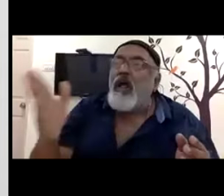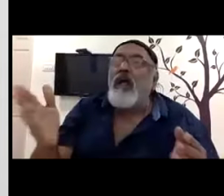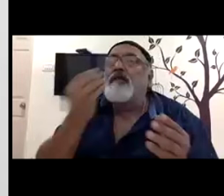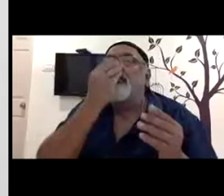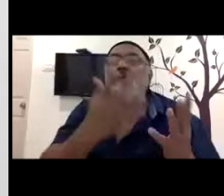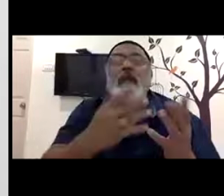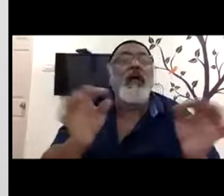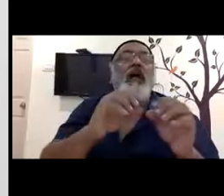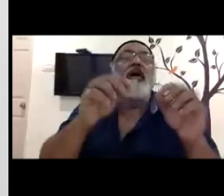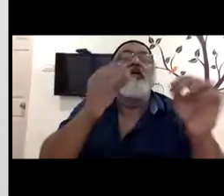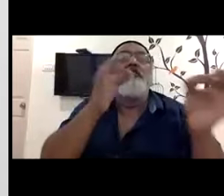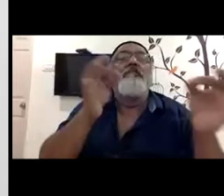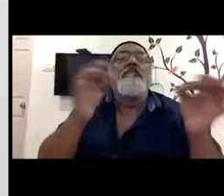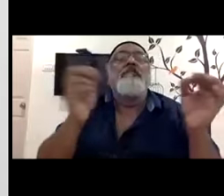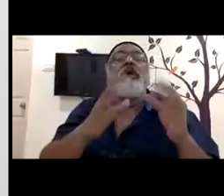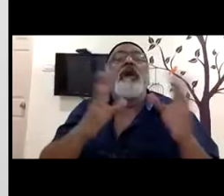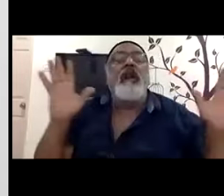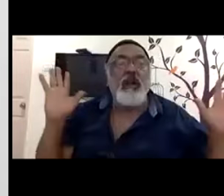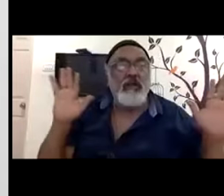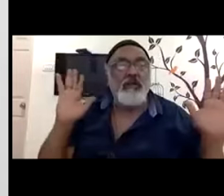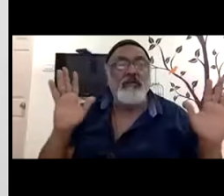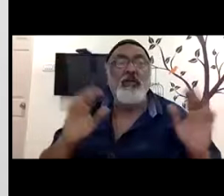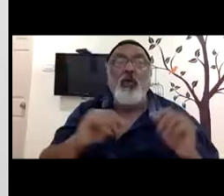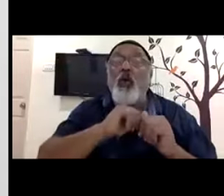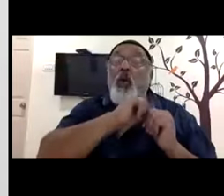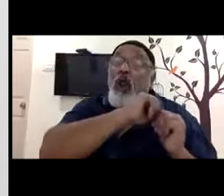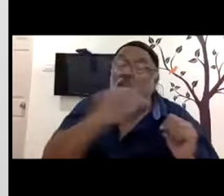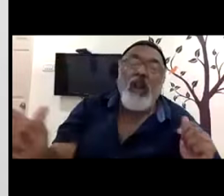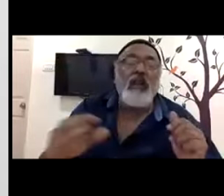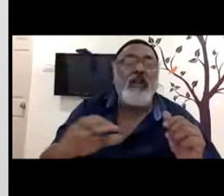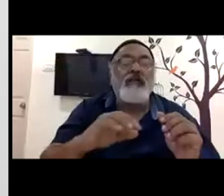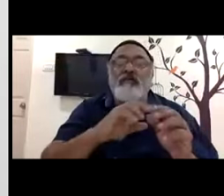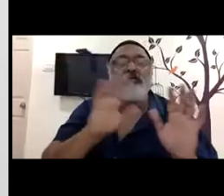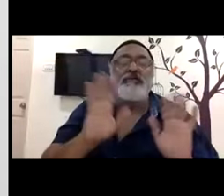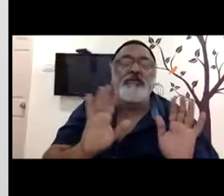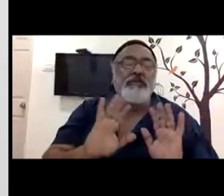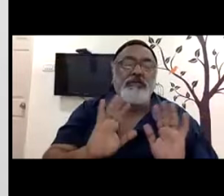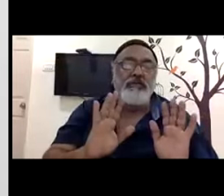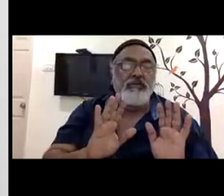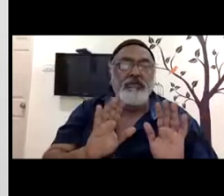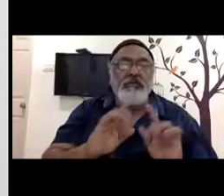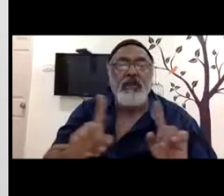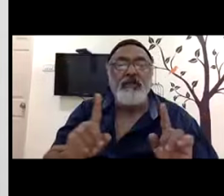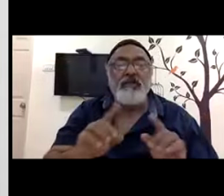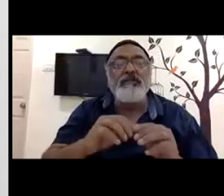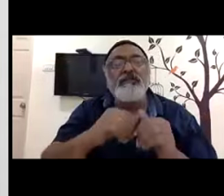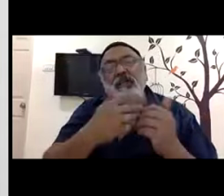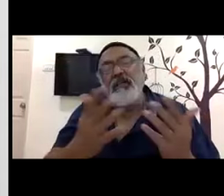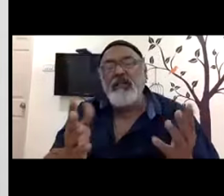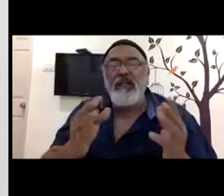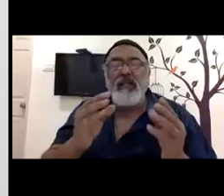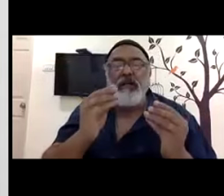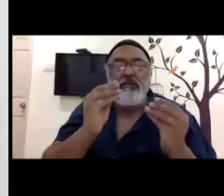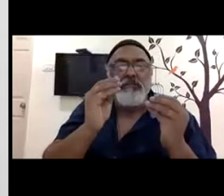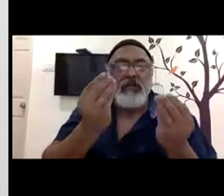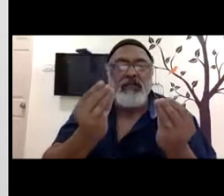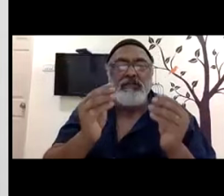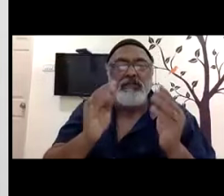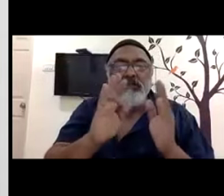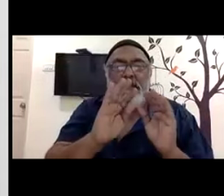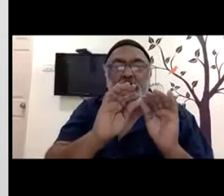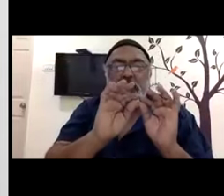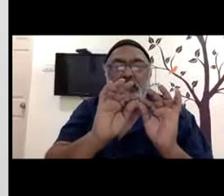exist. It may not cover everything, but yeah, I will try to cover